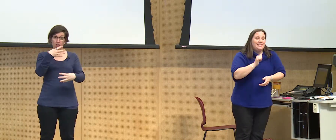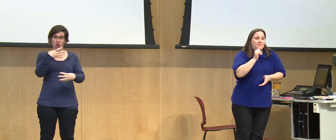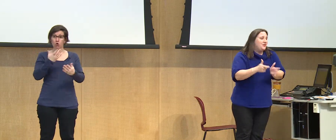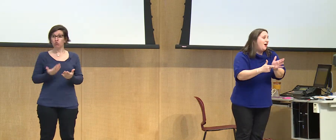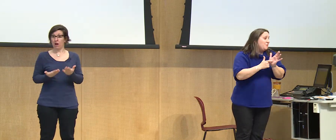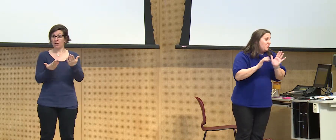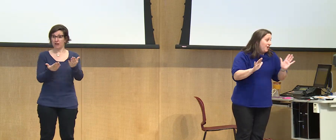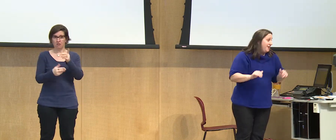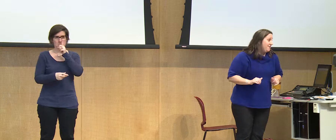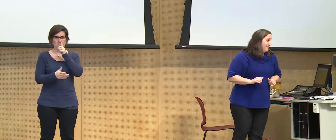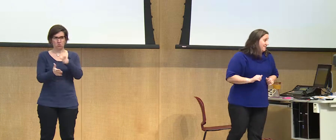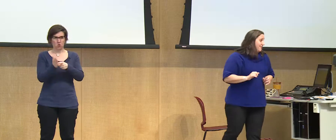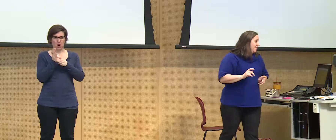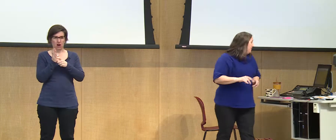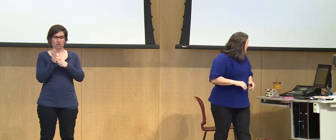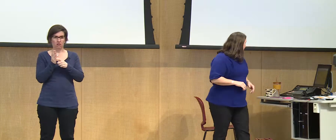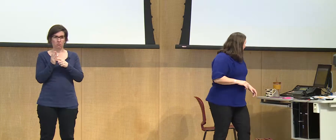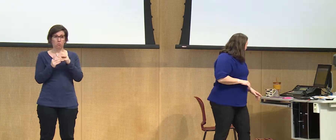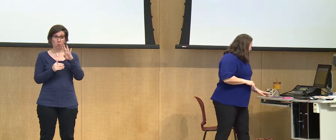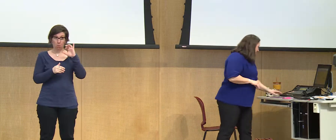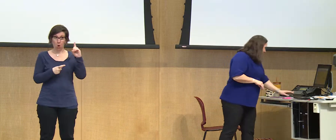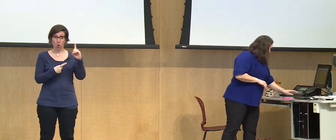but not required. Okay?